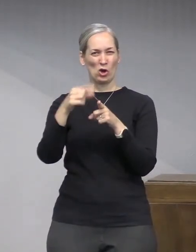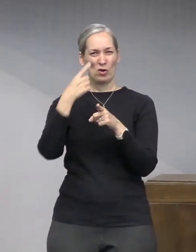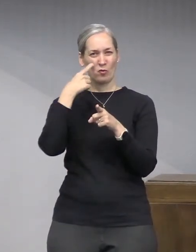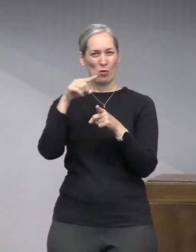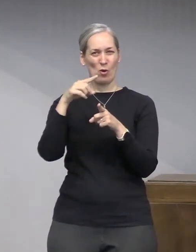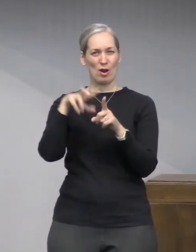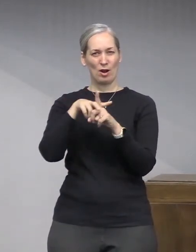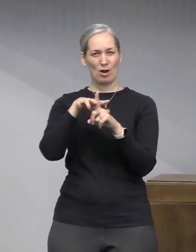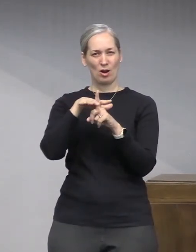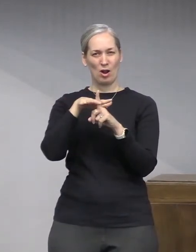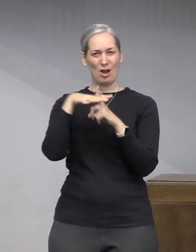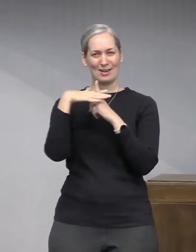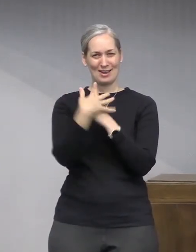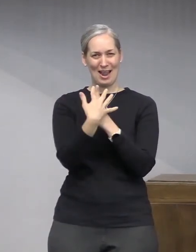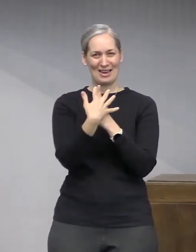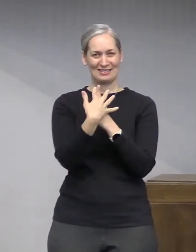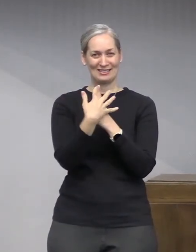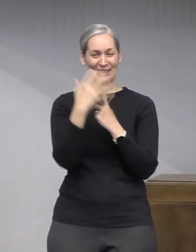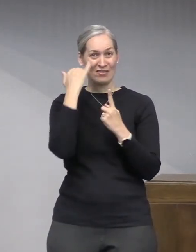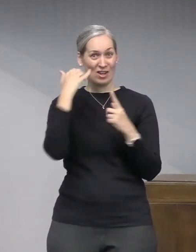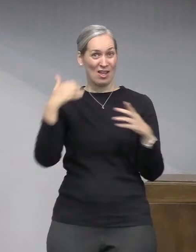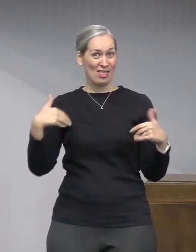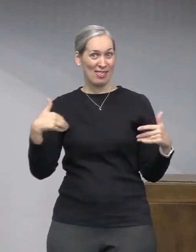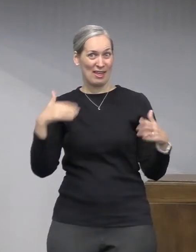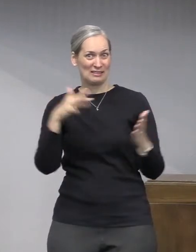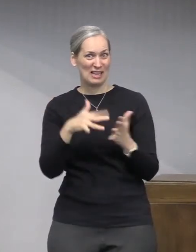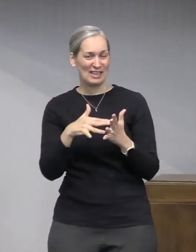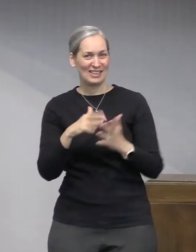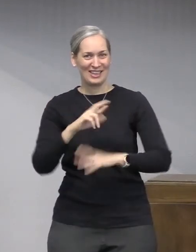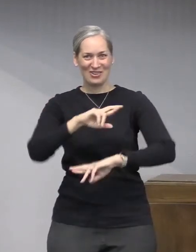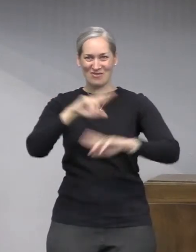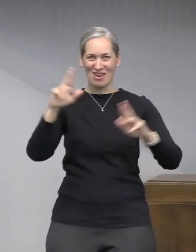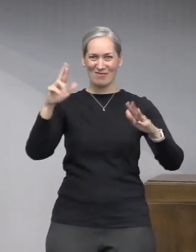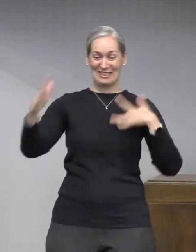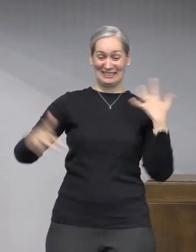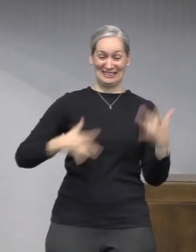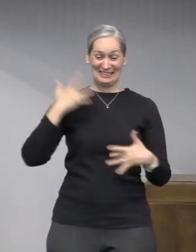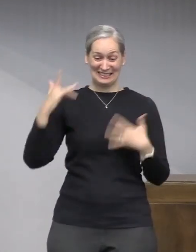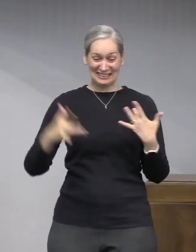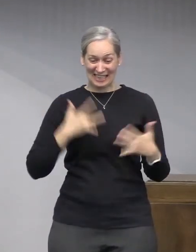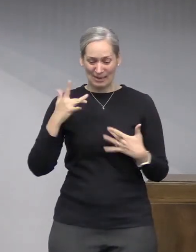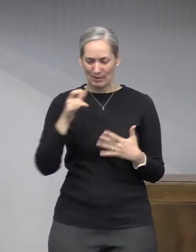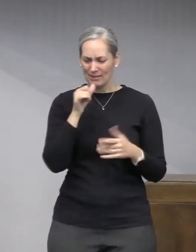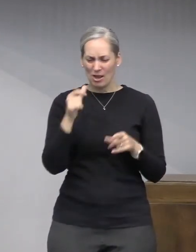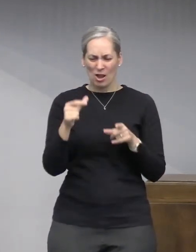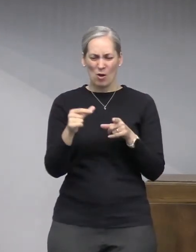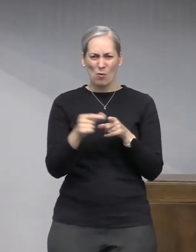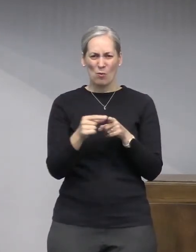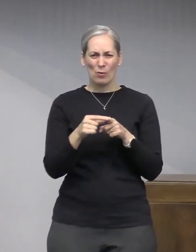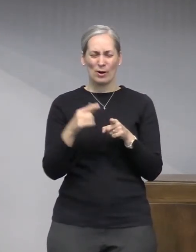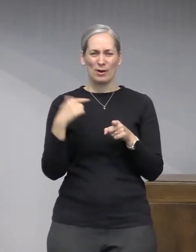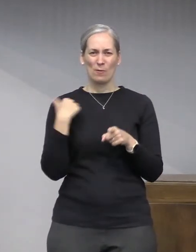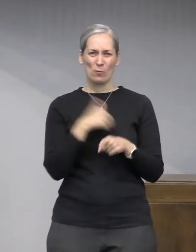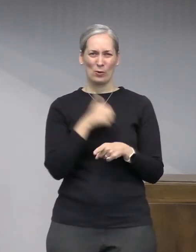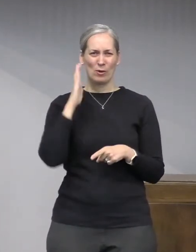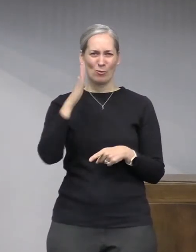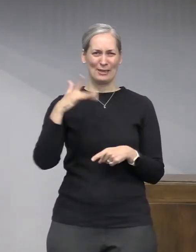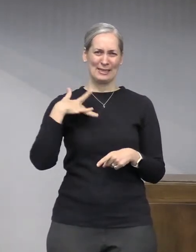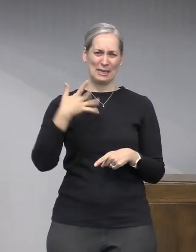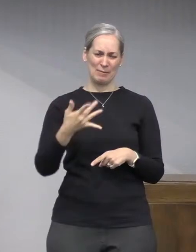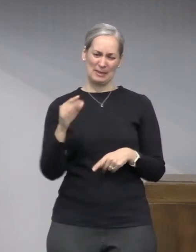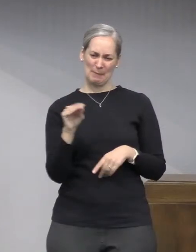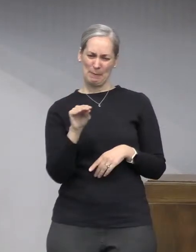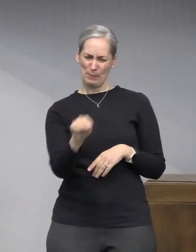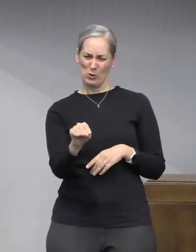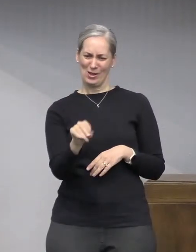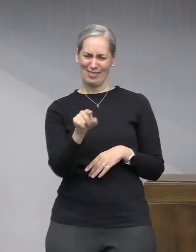haven't, get ready to be excited. Meod is not really a word that we would put there normally. It's